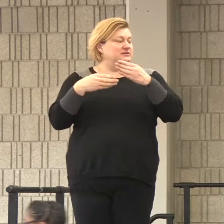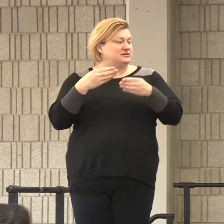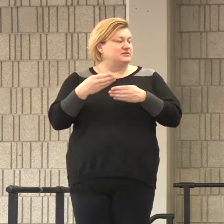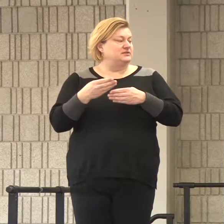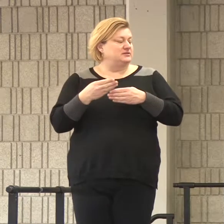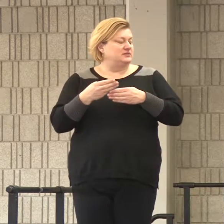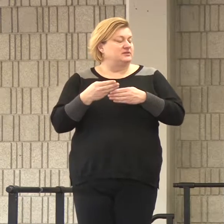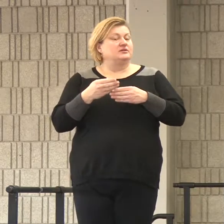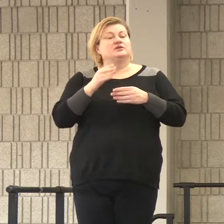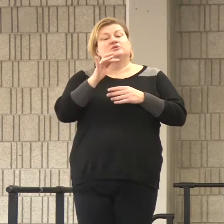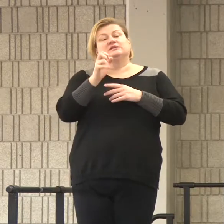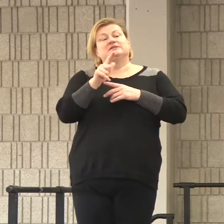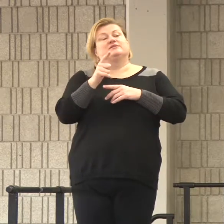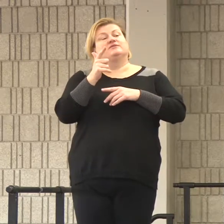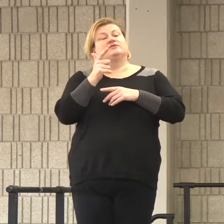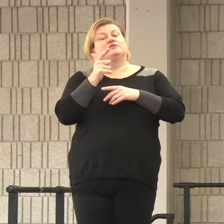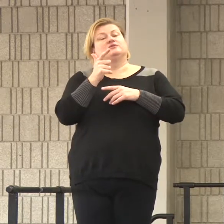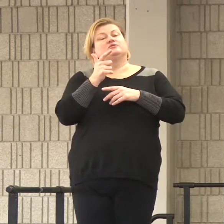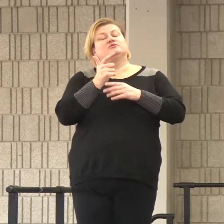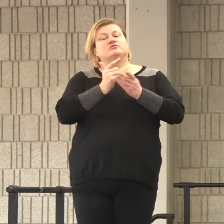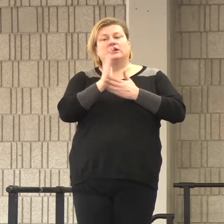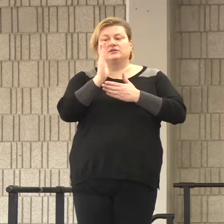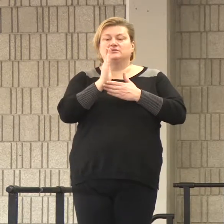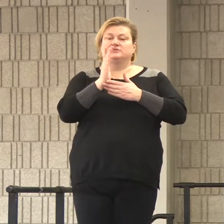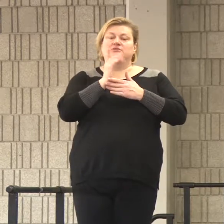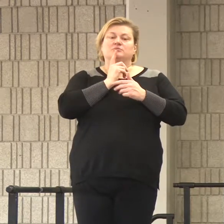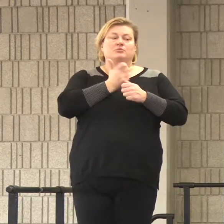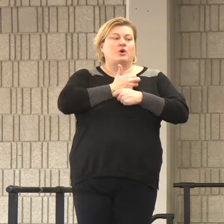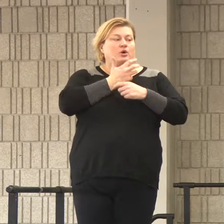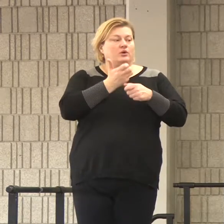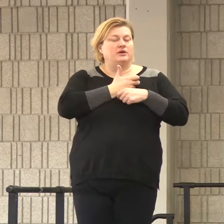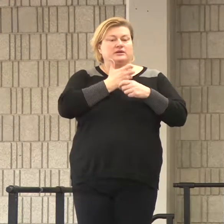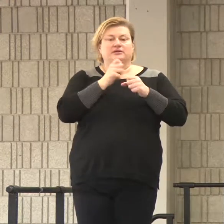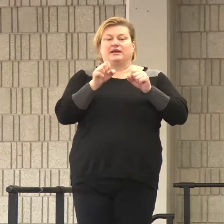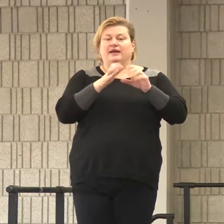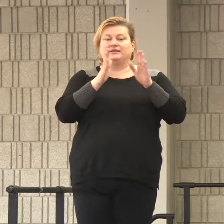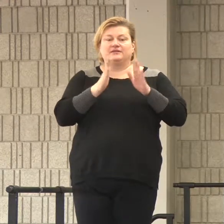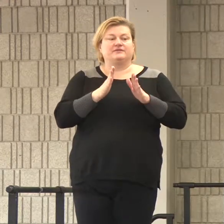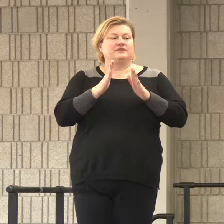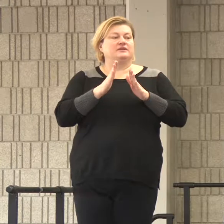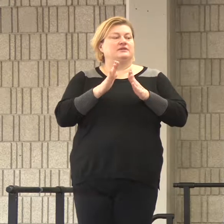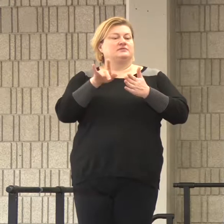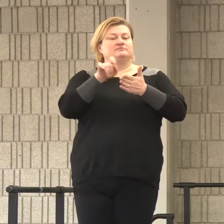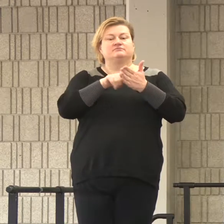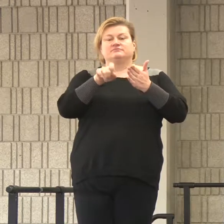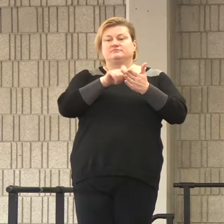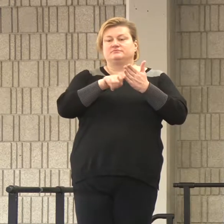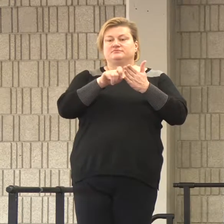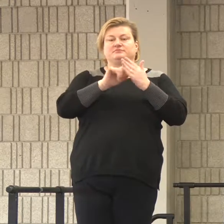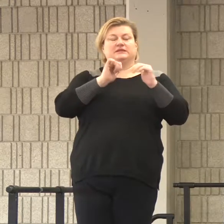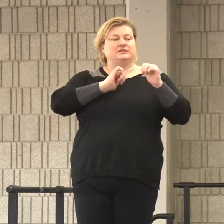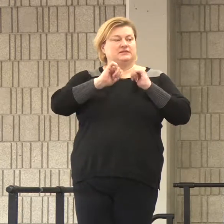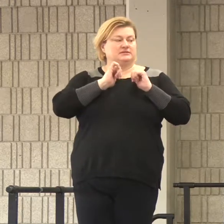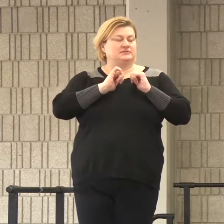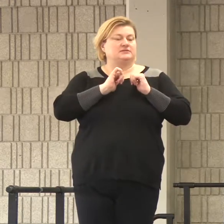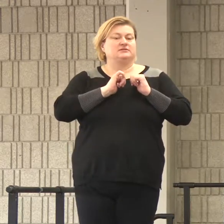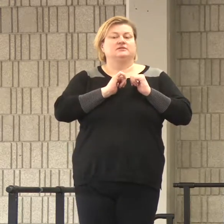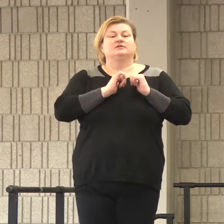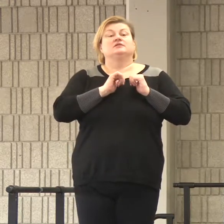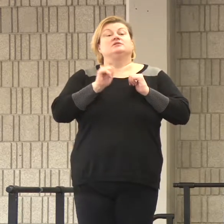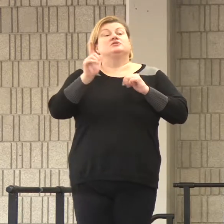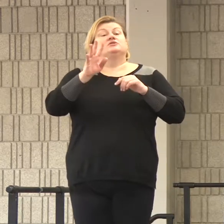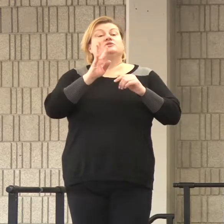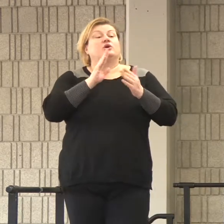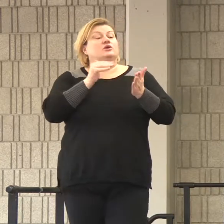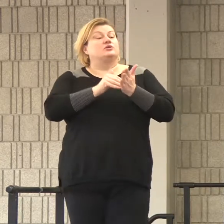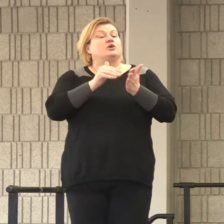She's a civil rights, a poet, award-winning poet and civil rights activist and playwright, talked often about reading,